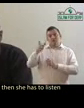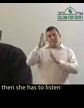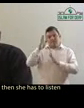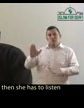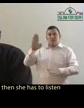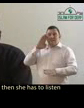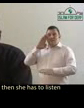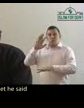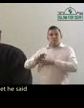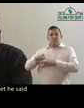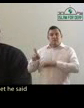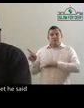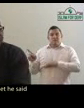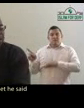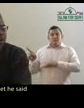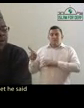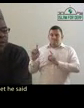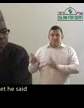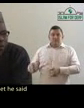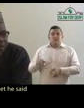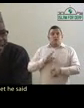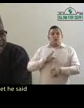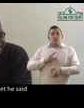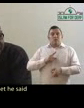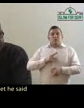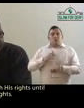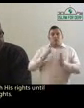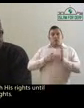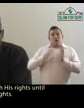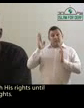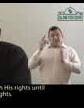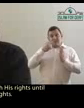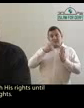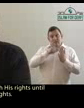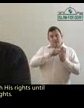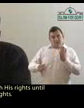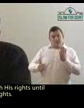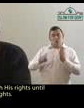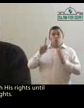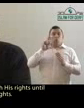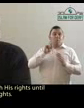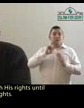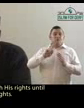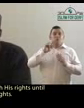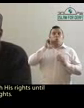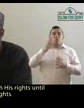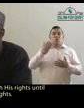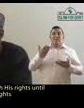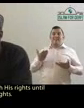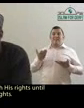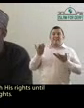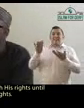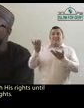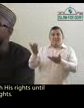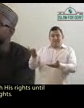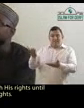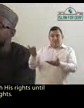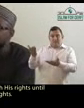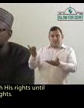to the husband. And that's because the prophet, he said, a woman will not give Allah